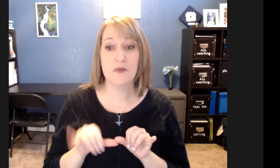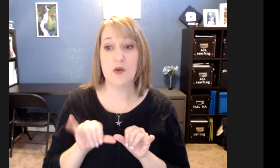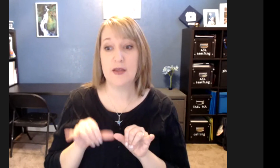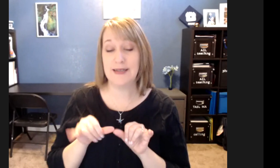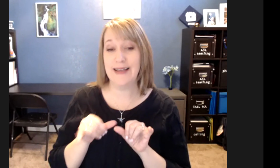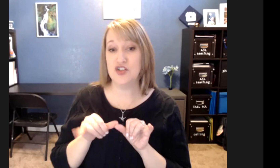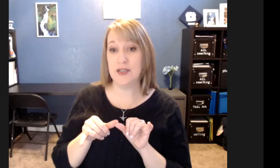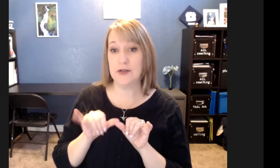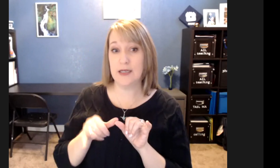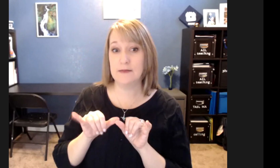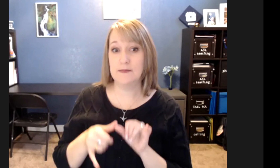So that's engineering.